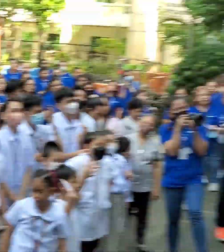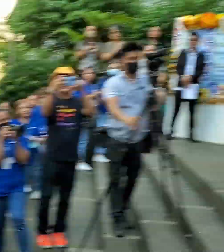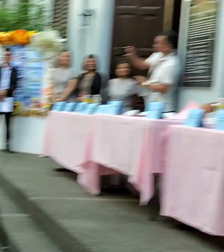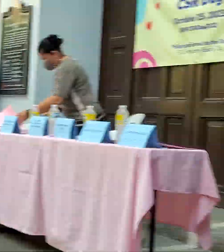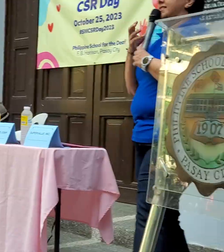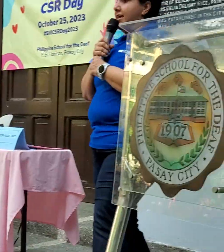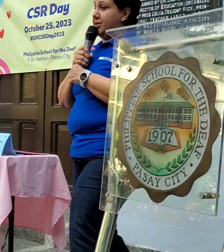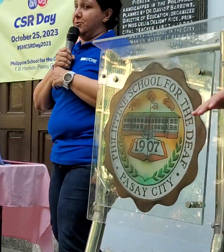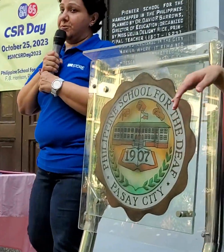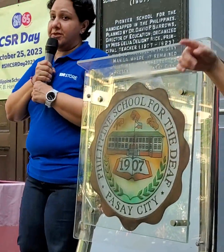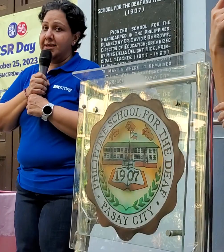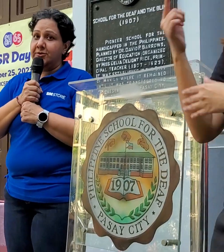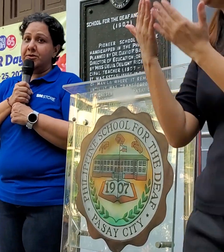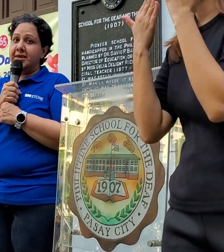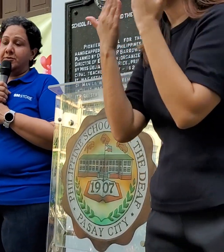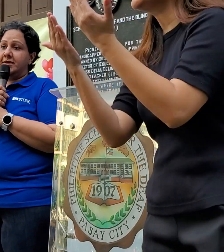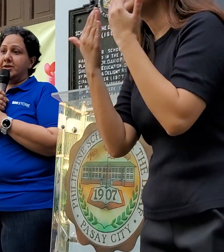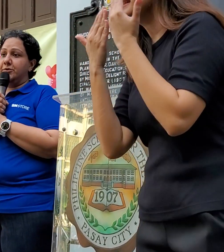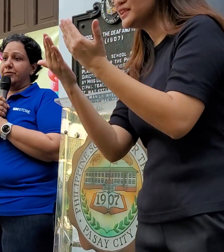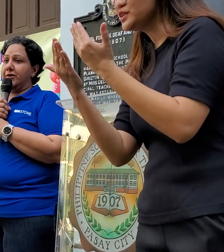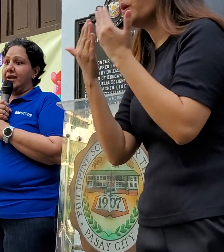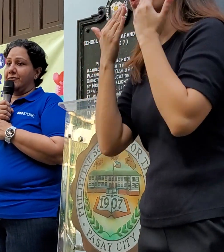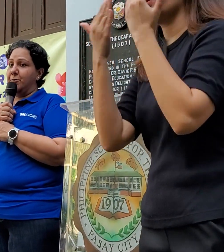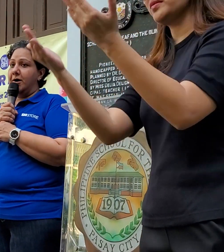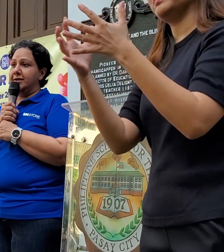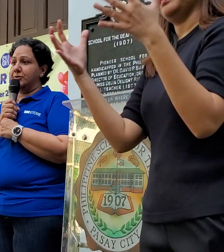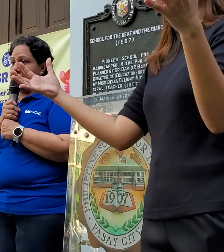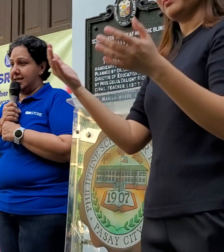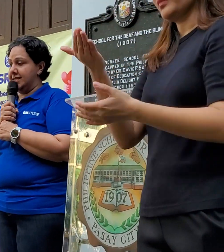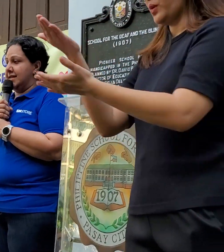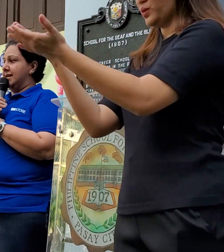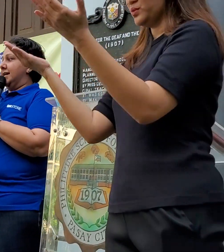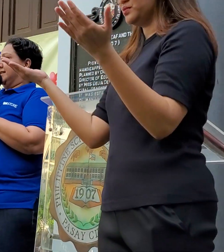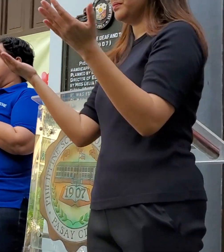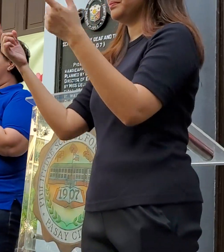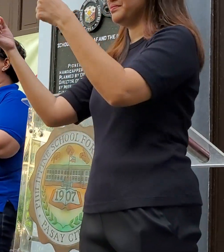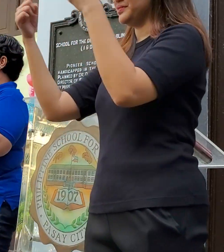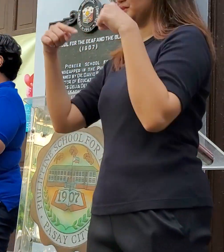So I want to say thank you. Thank you, thank you, thank you for everyone today.